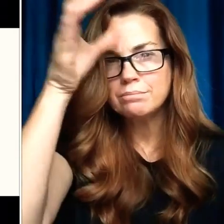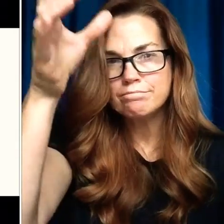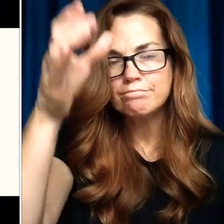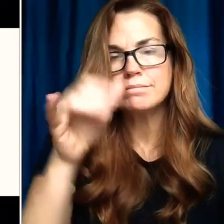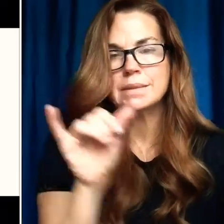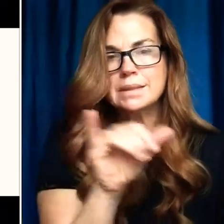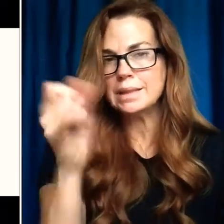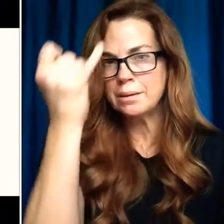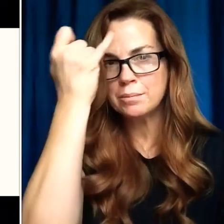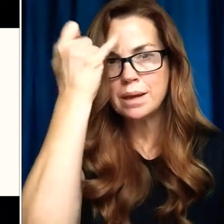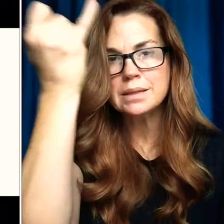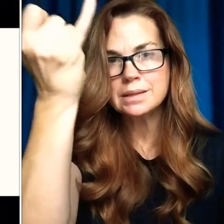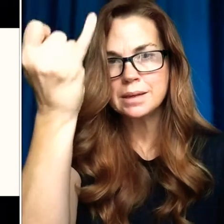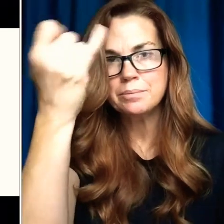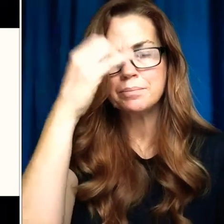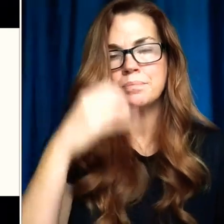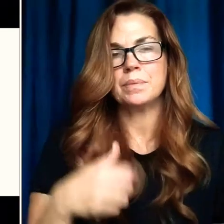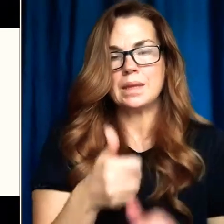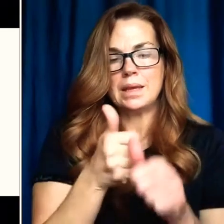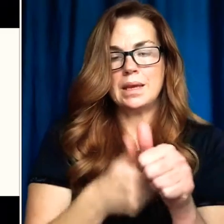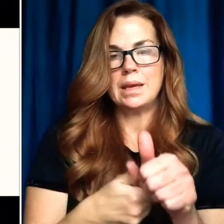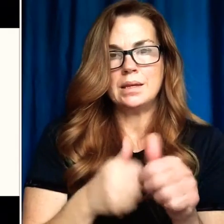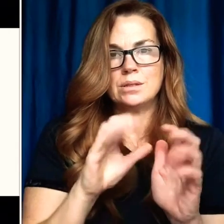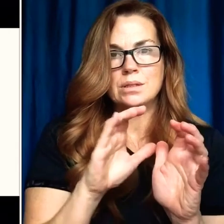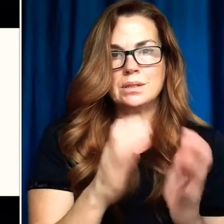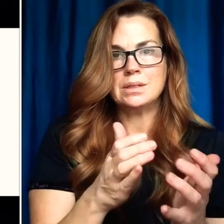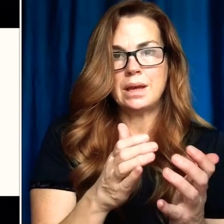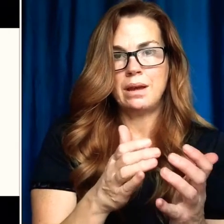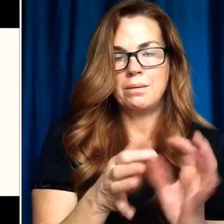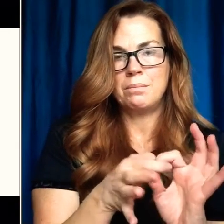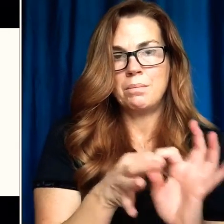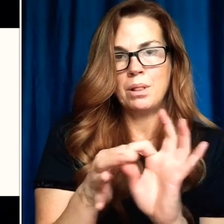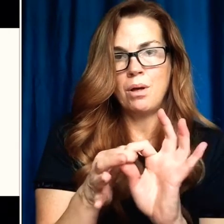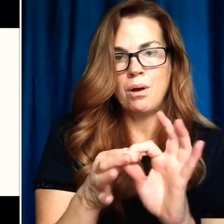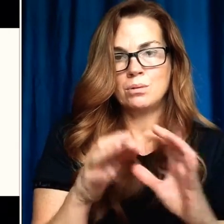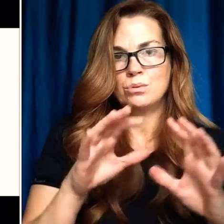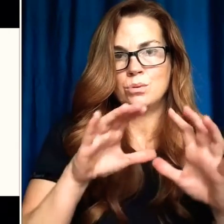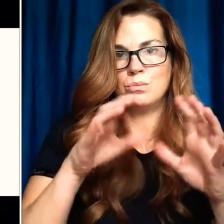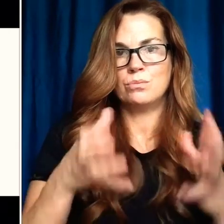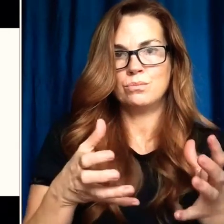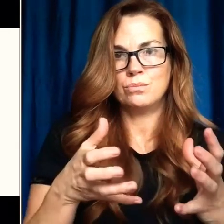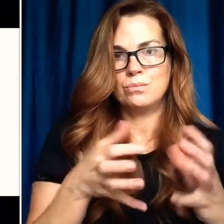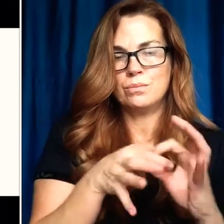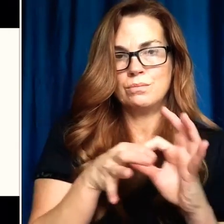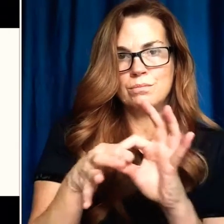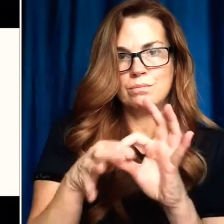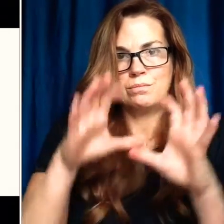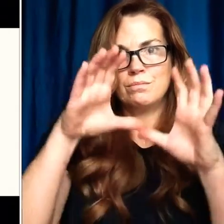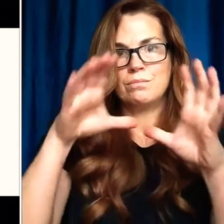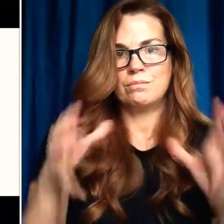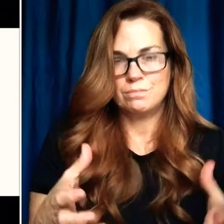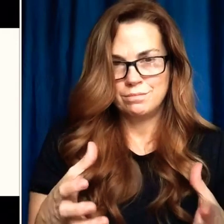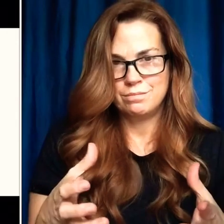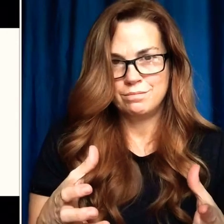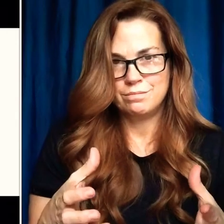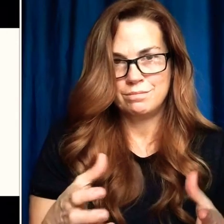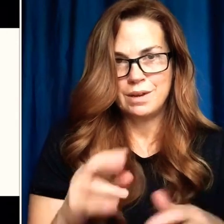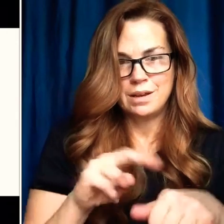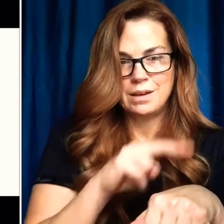part of the larger set, all the way from natural numbers through rational numbers. You may